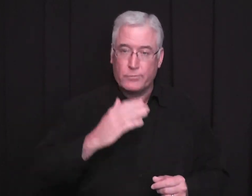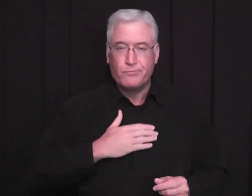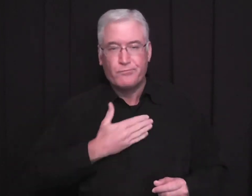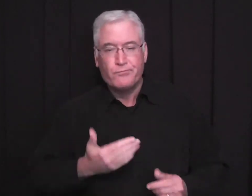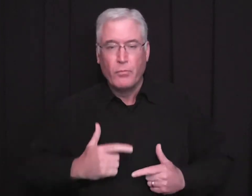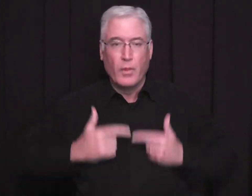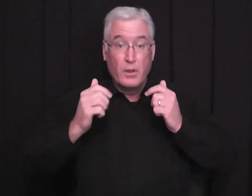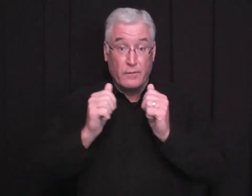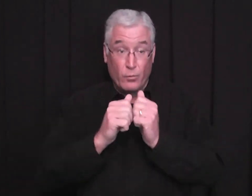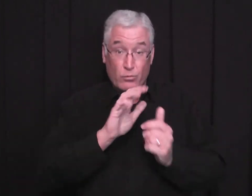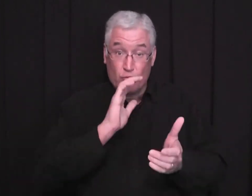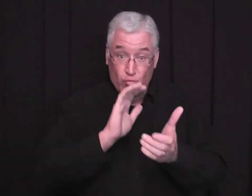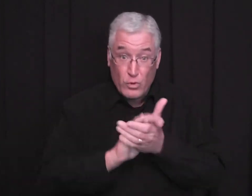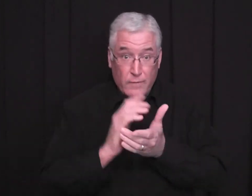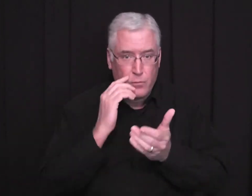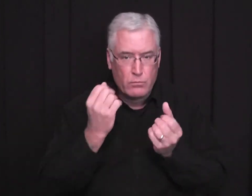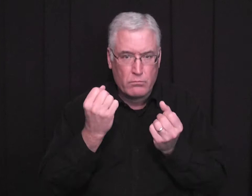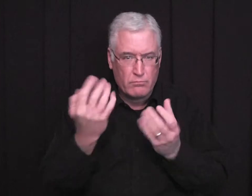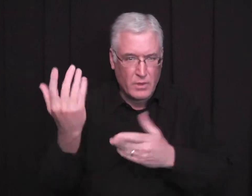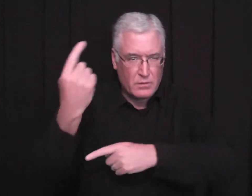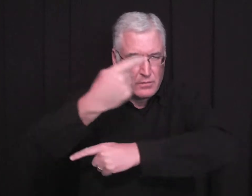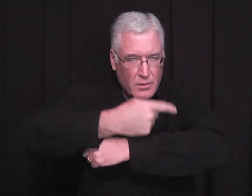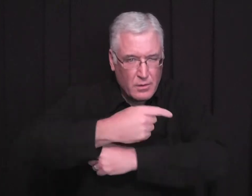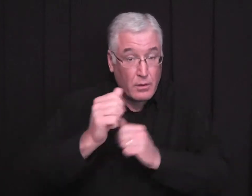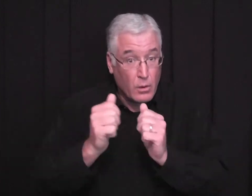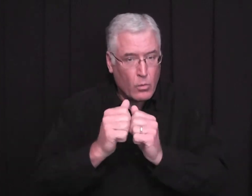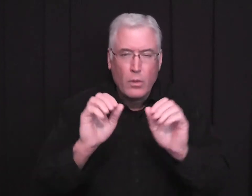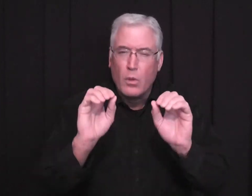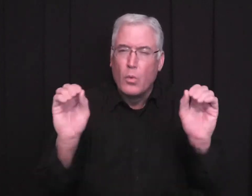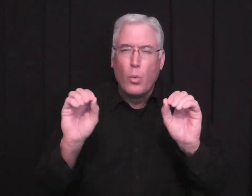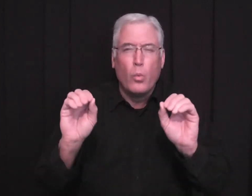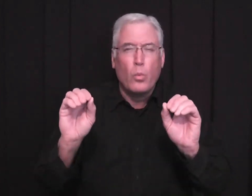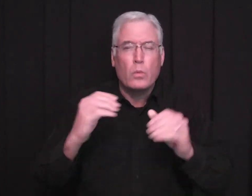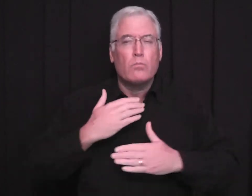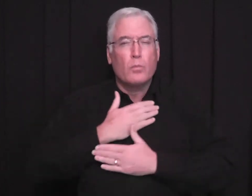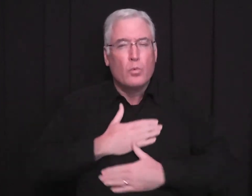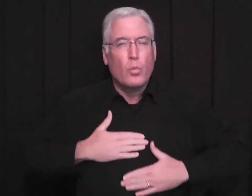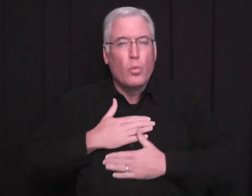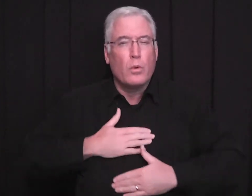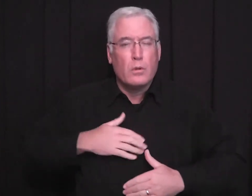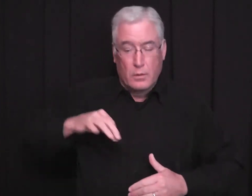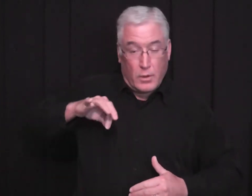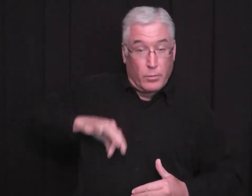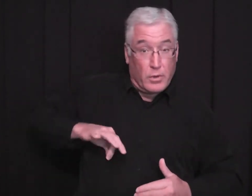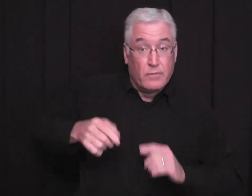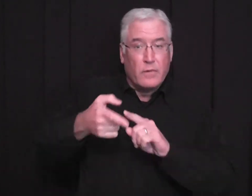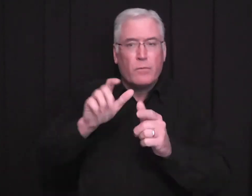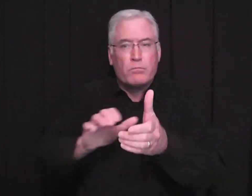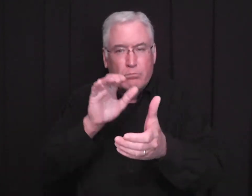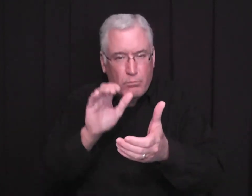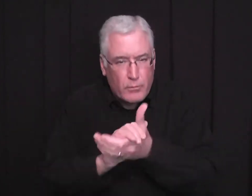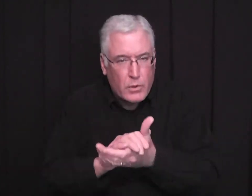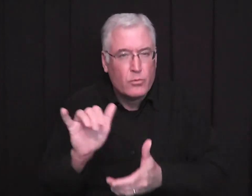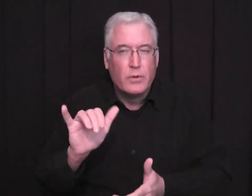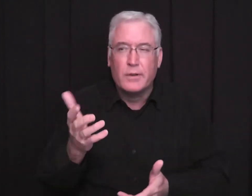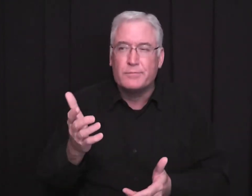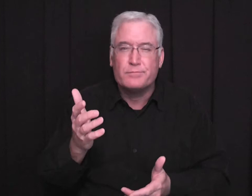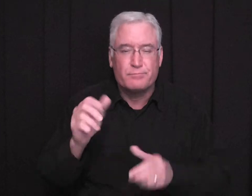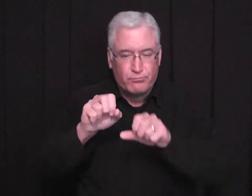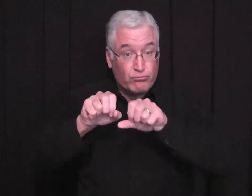do? Well, he did not enjoy the benefits of marriage with her, of enjoying a sexual